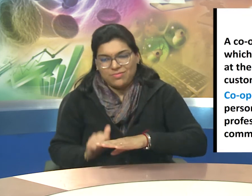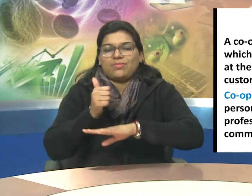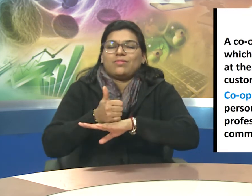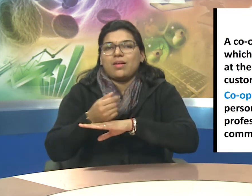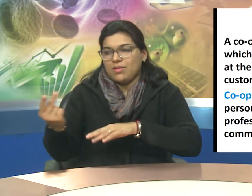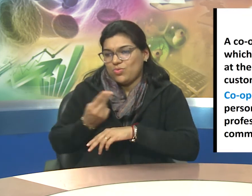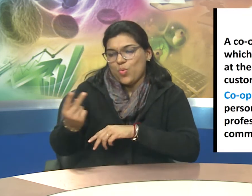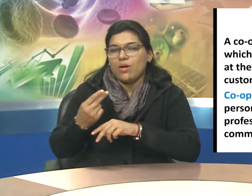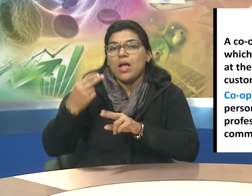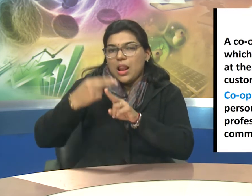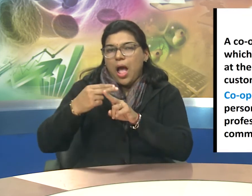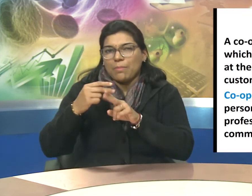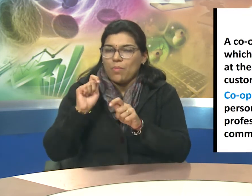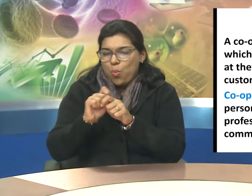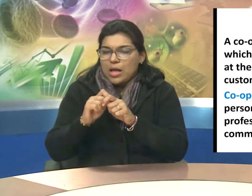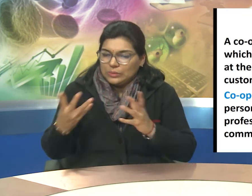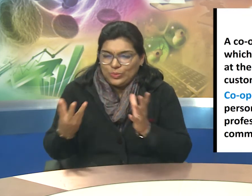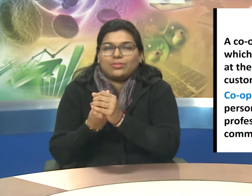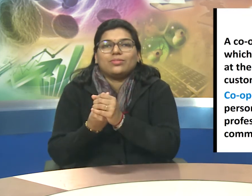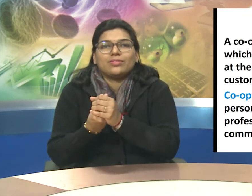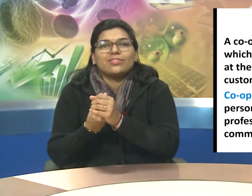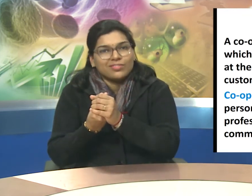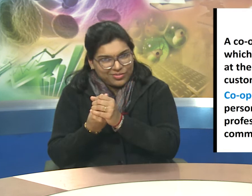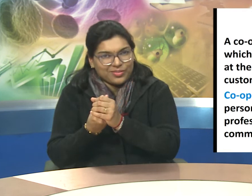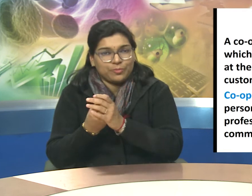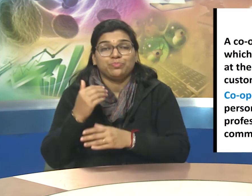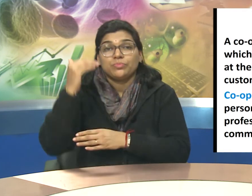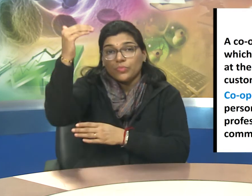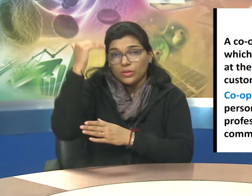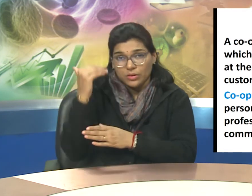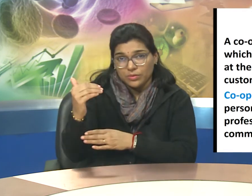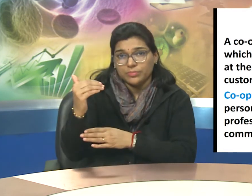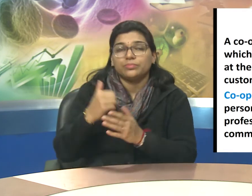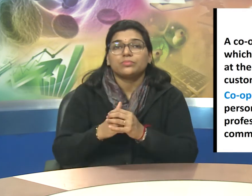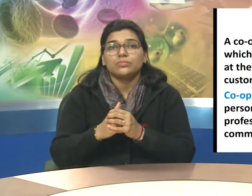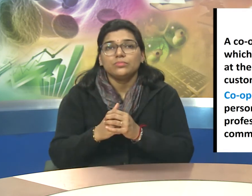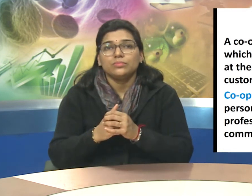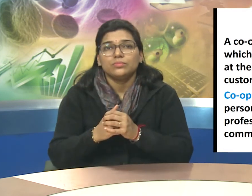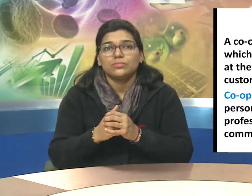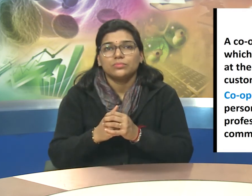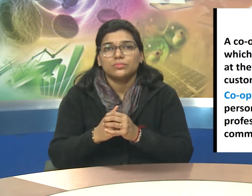And cooperative banks are often formed by persons belonging to the same local or professional